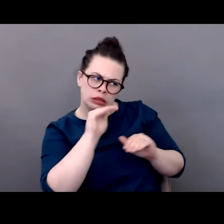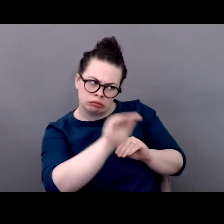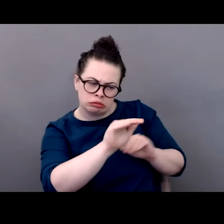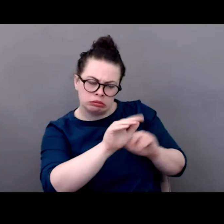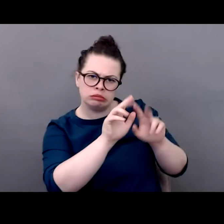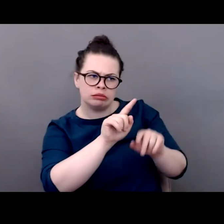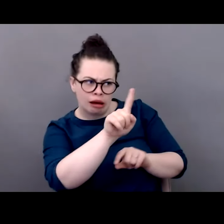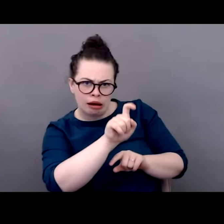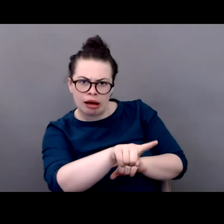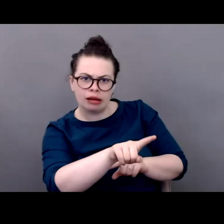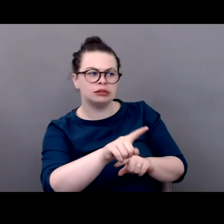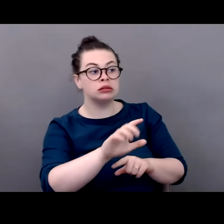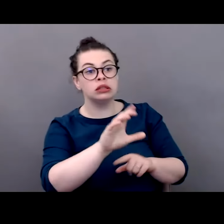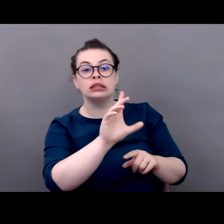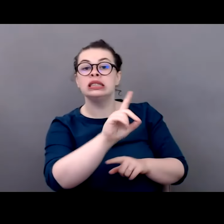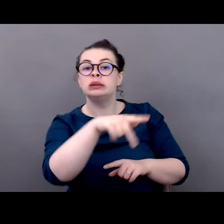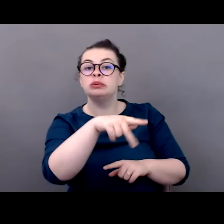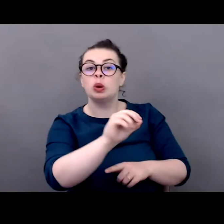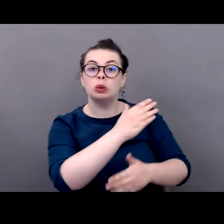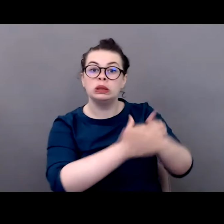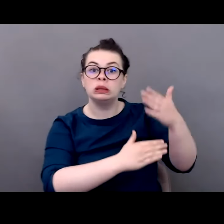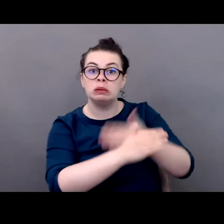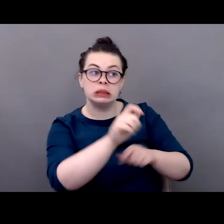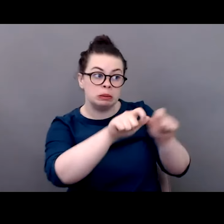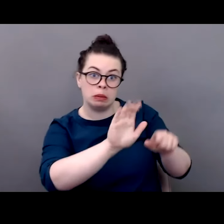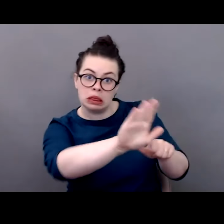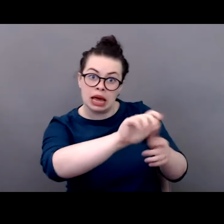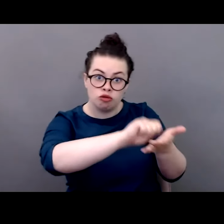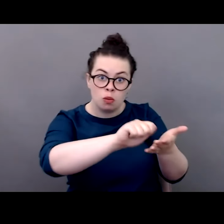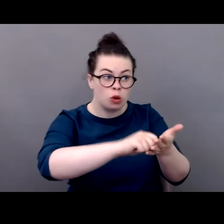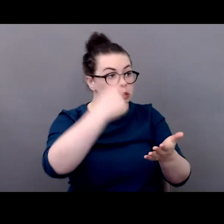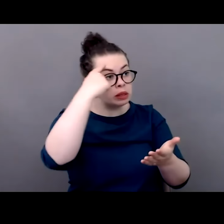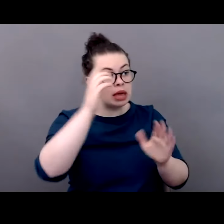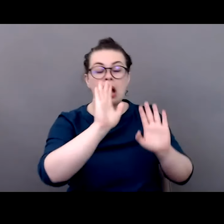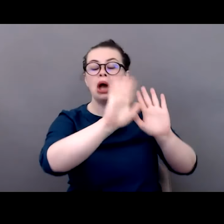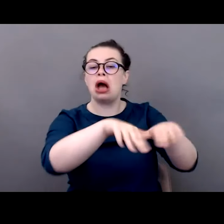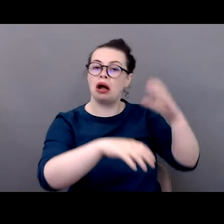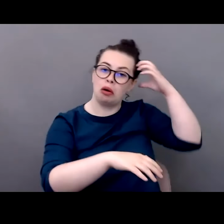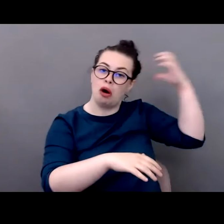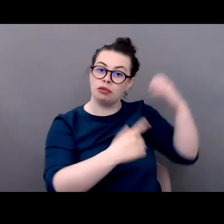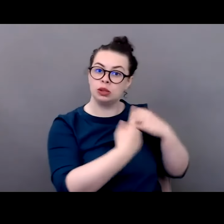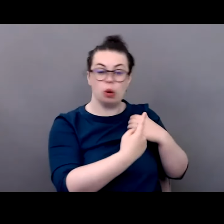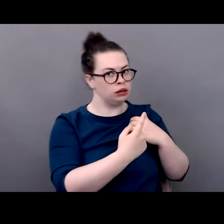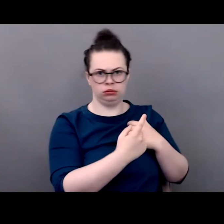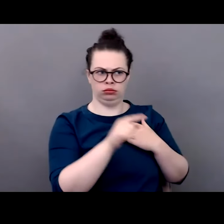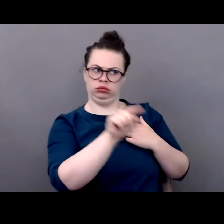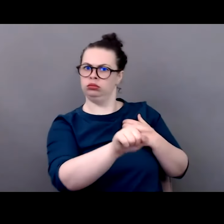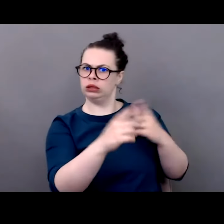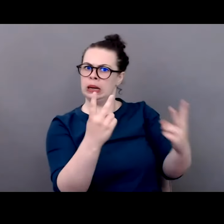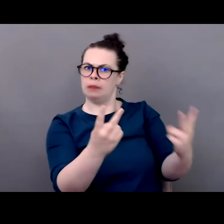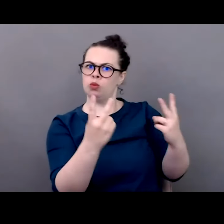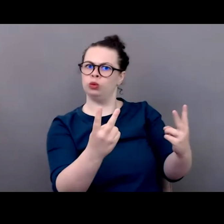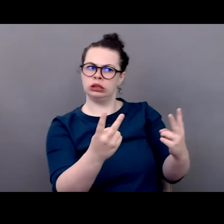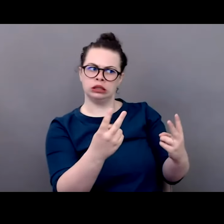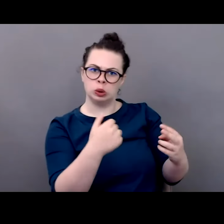other civil society are of crucial importance. There are several, I would say, bridges